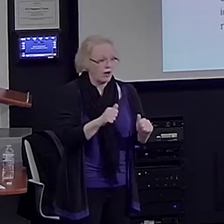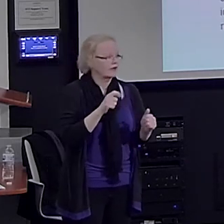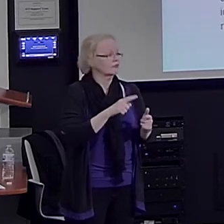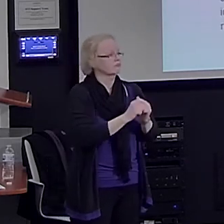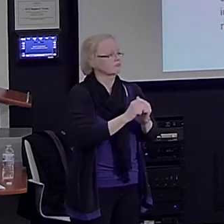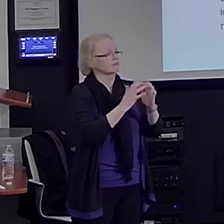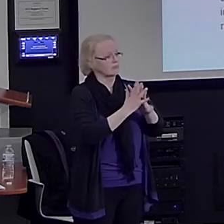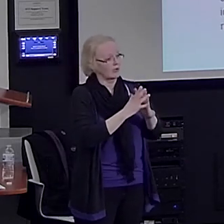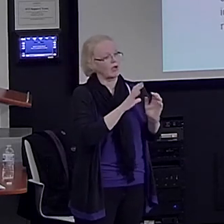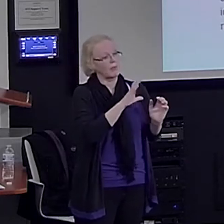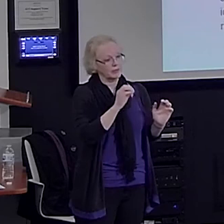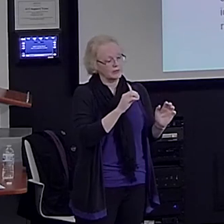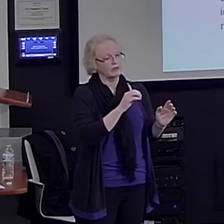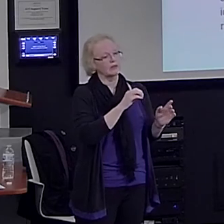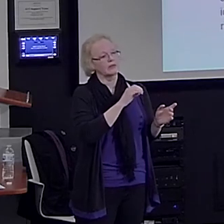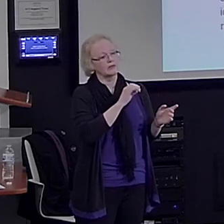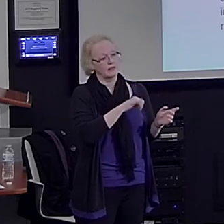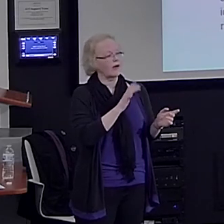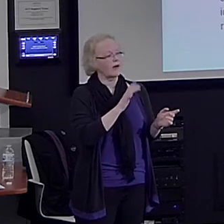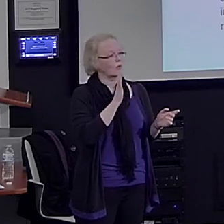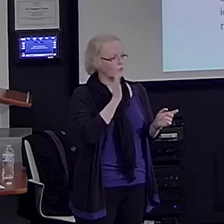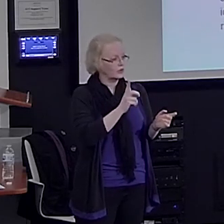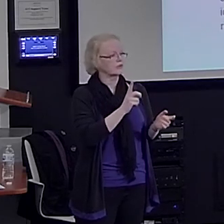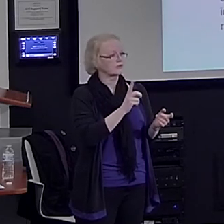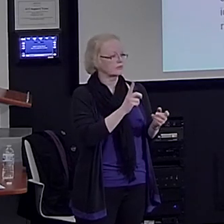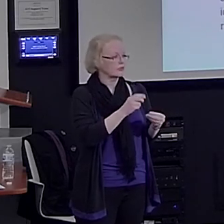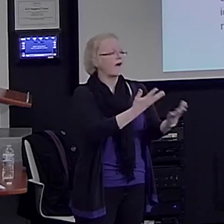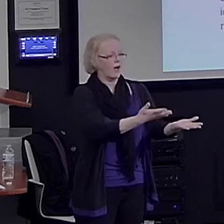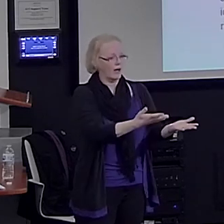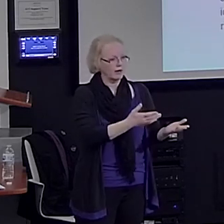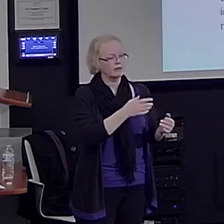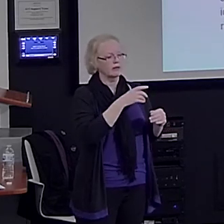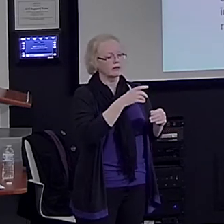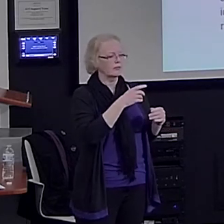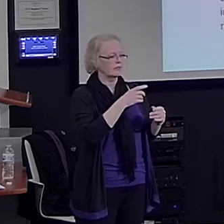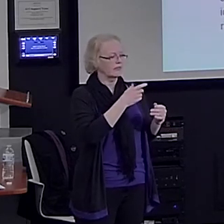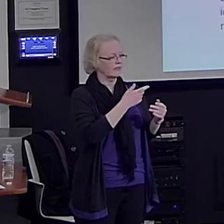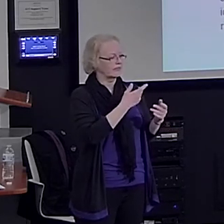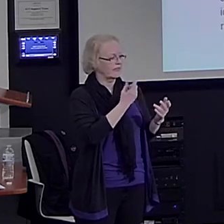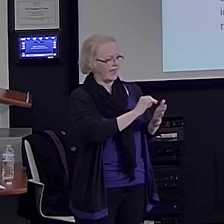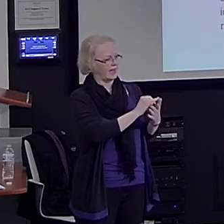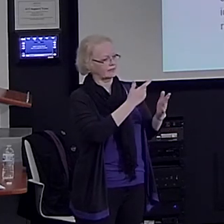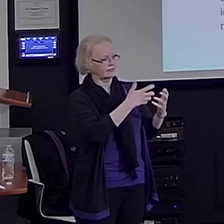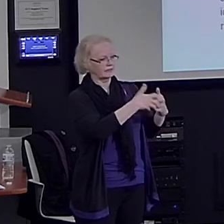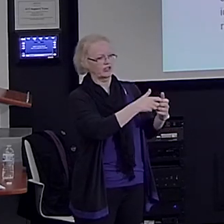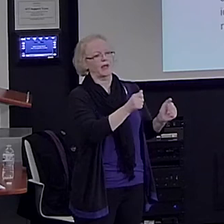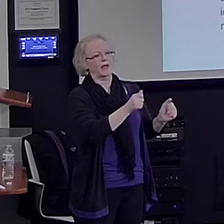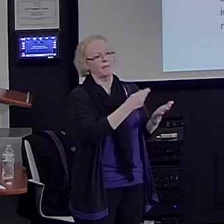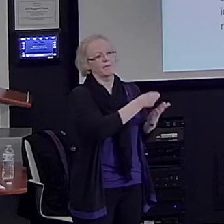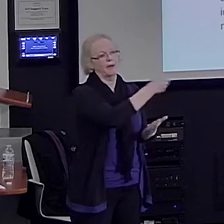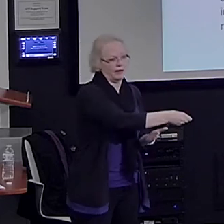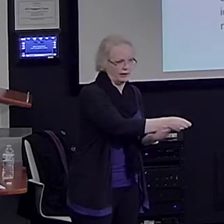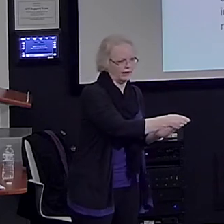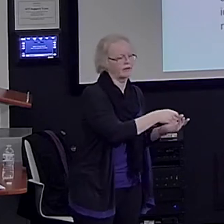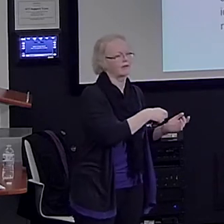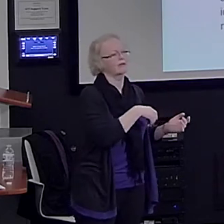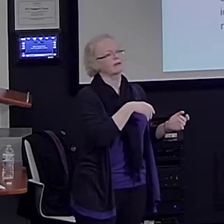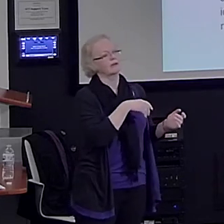company going that would do provide a commercial model of this and then secondarily